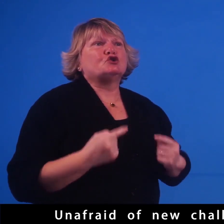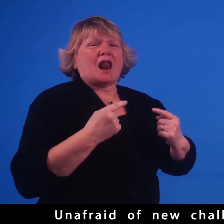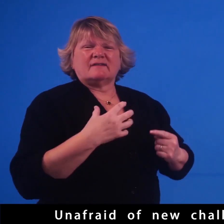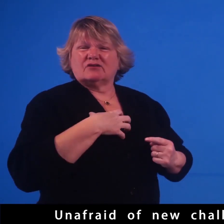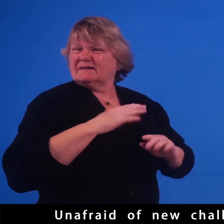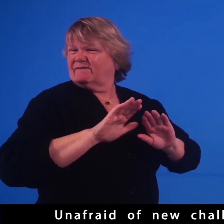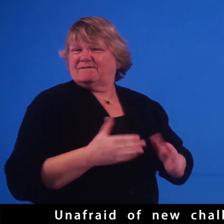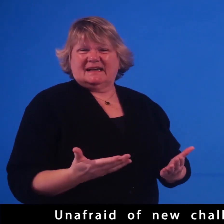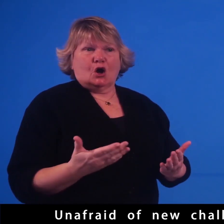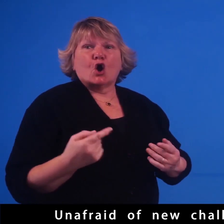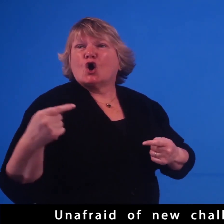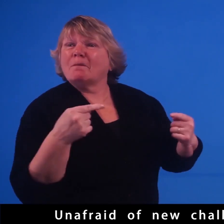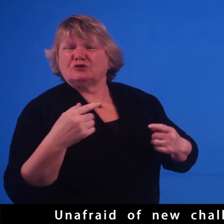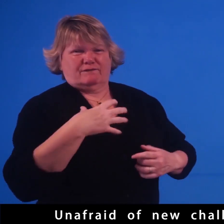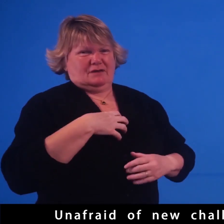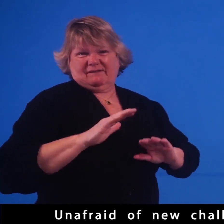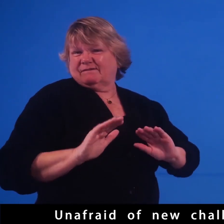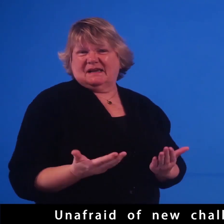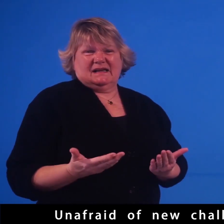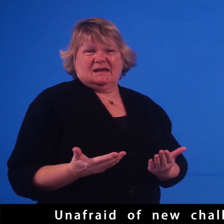Unafraid of new challenges and competition,